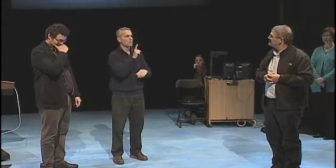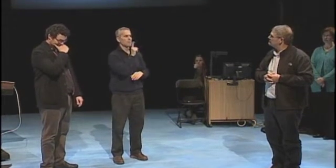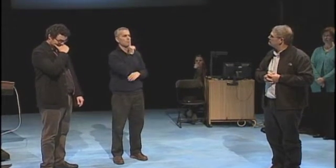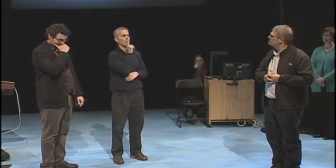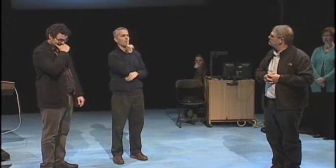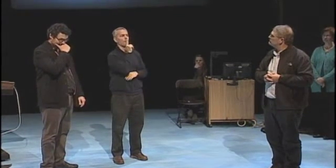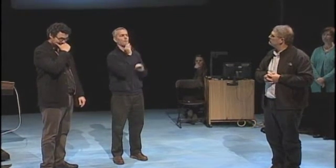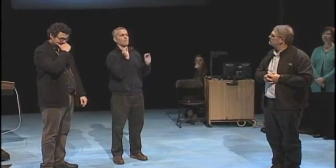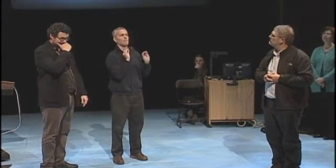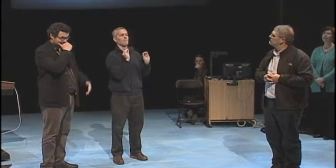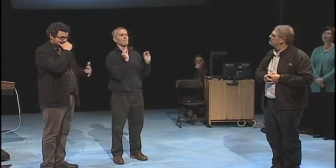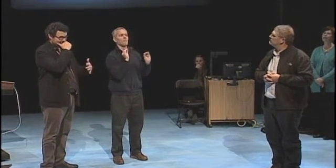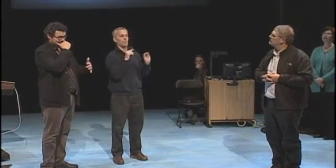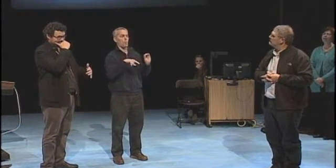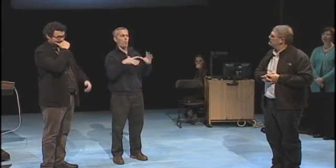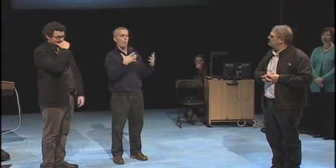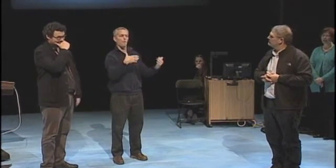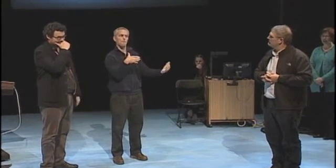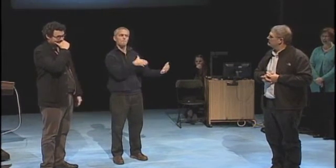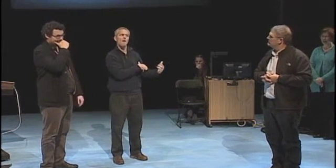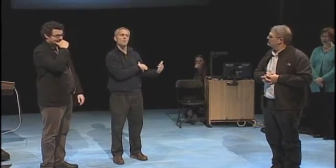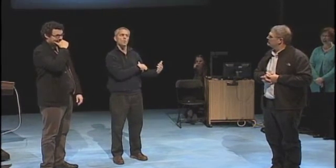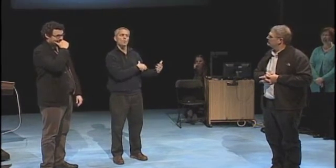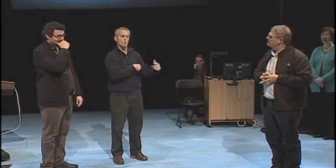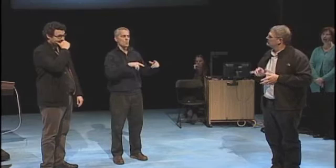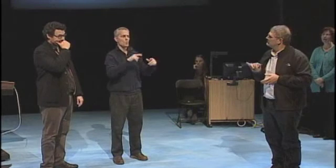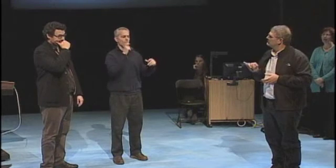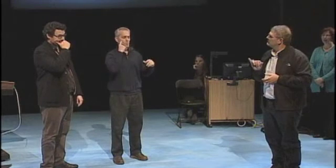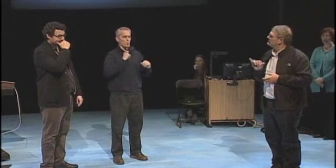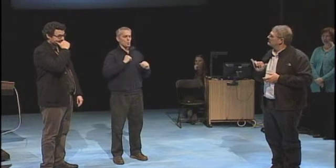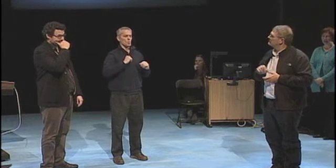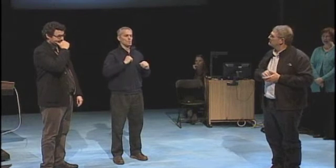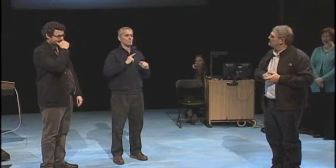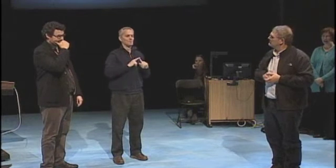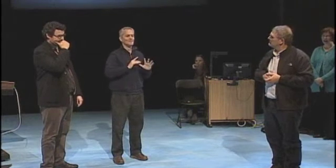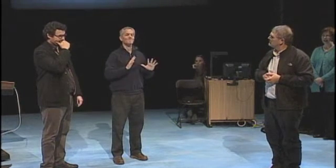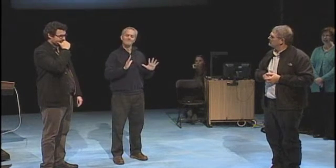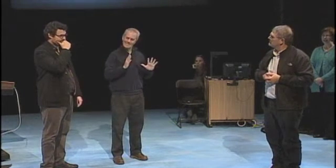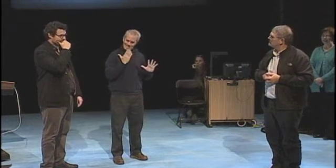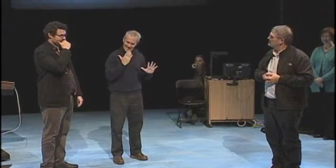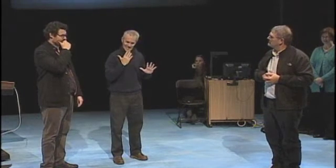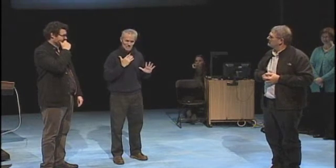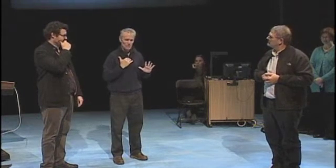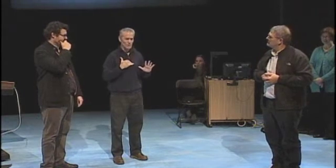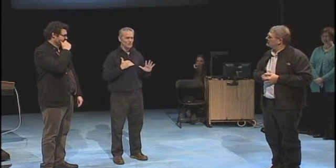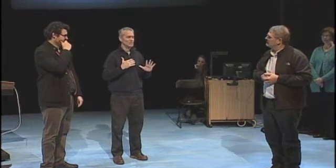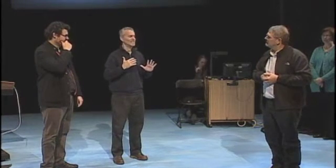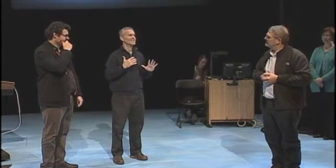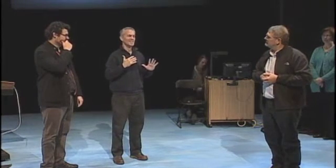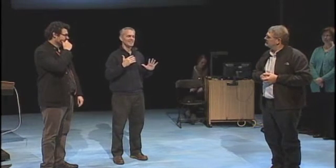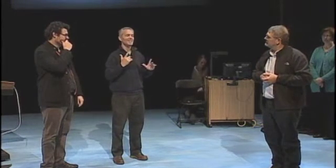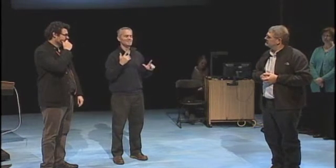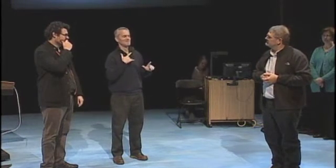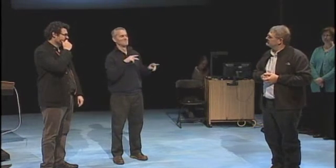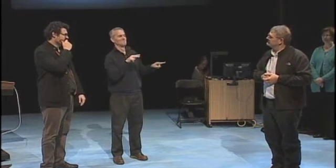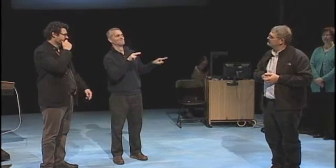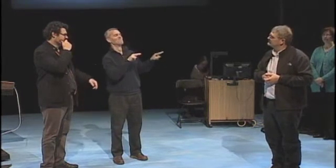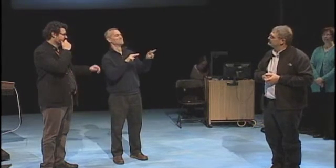became involved, it turns out they didn't have much to say about it, so it was very powerful. They were very, it was